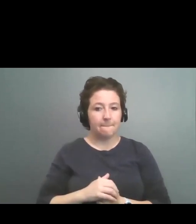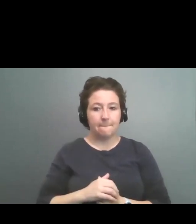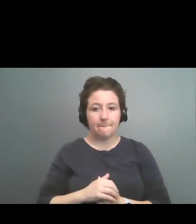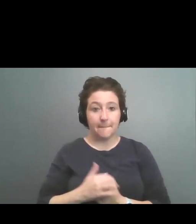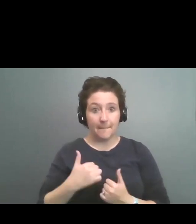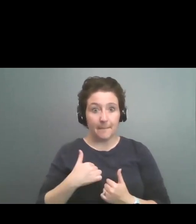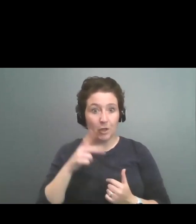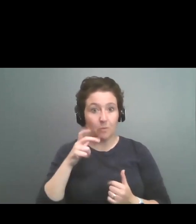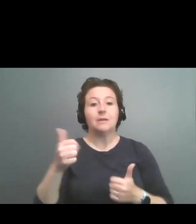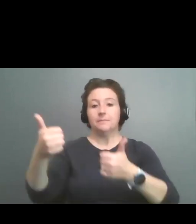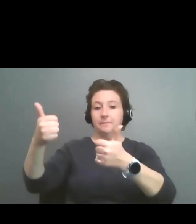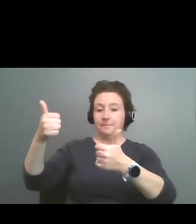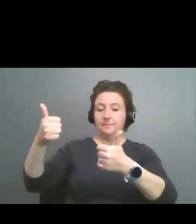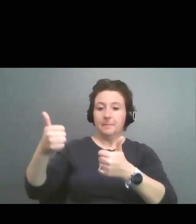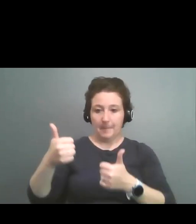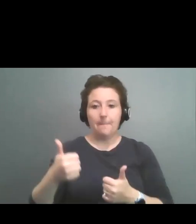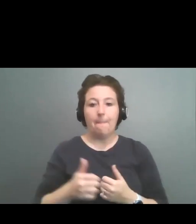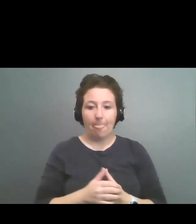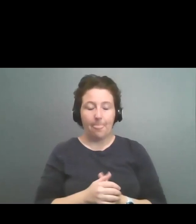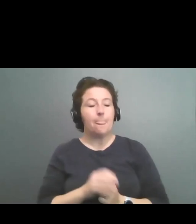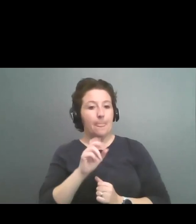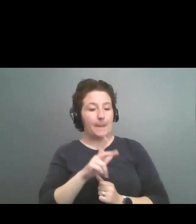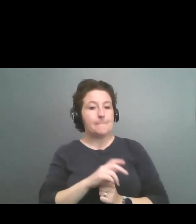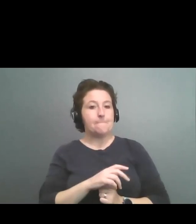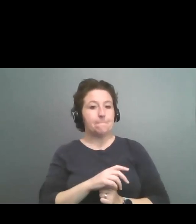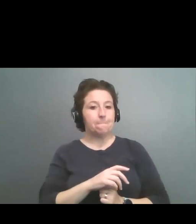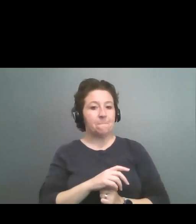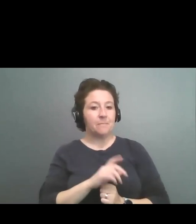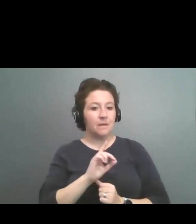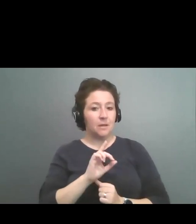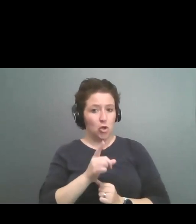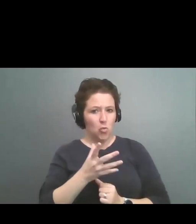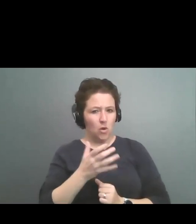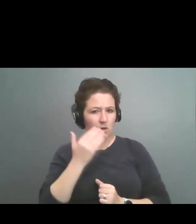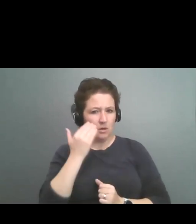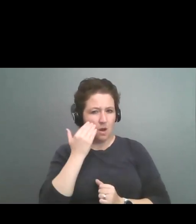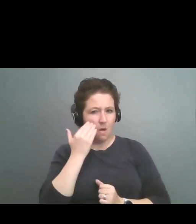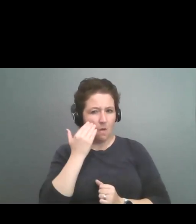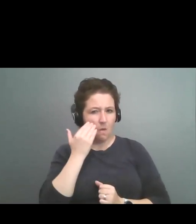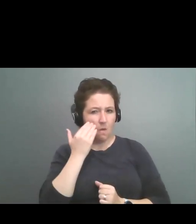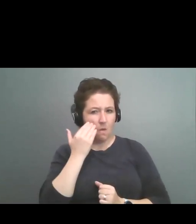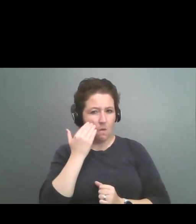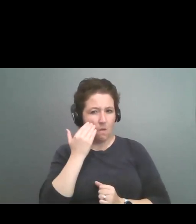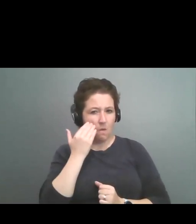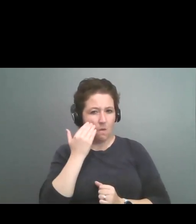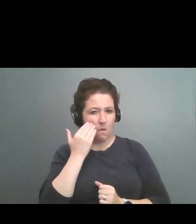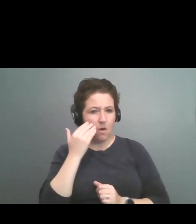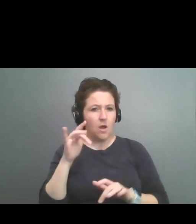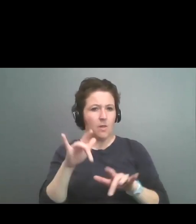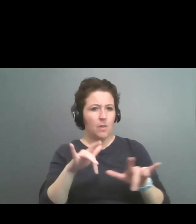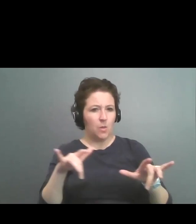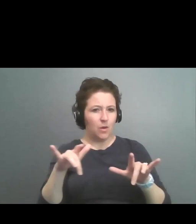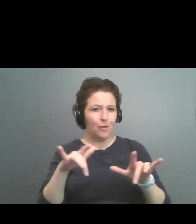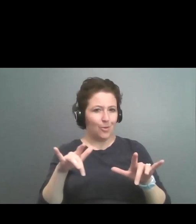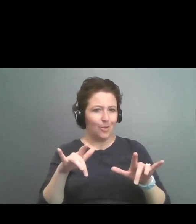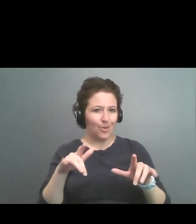Am I on? I hear you now, Karen. Yes, you are. Okay, and you wanted to know, the recording came on while you were